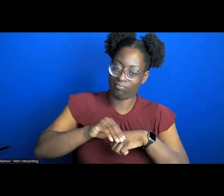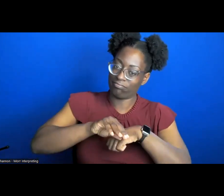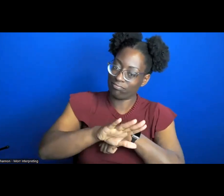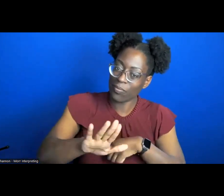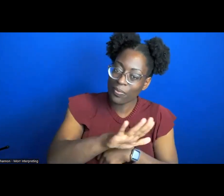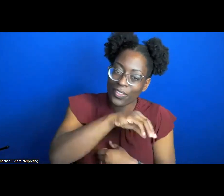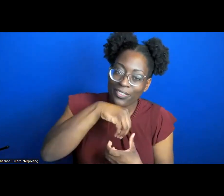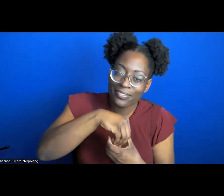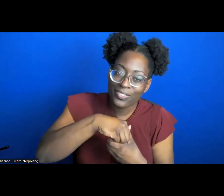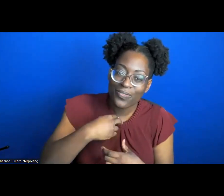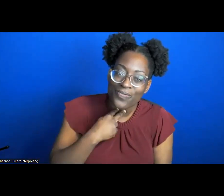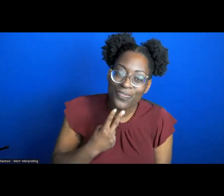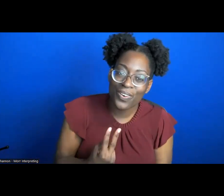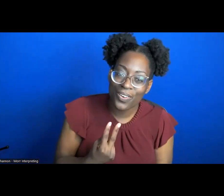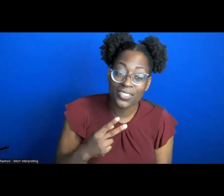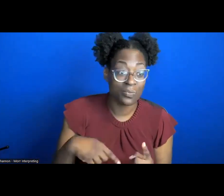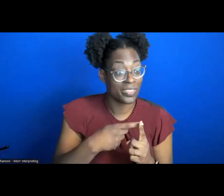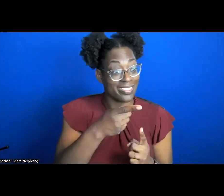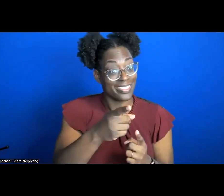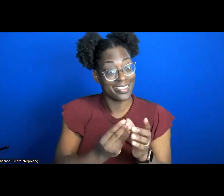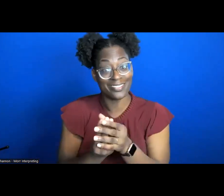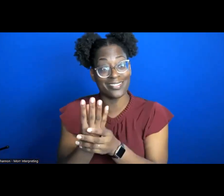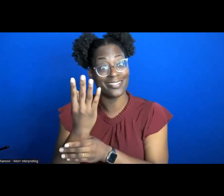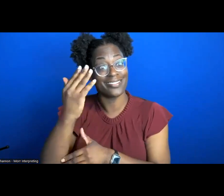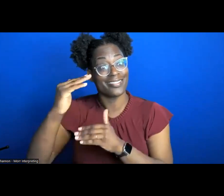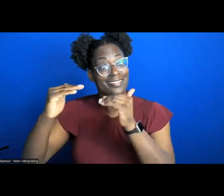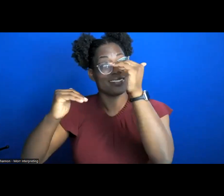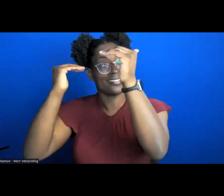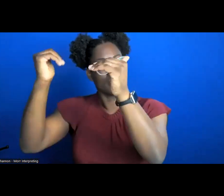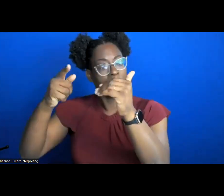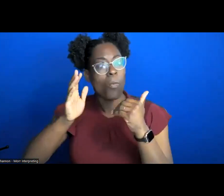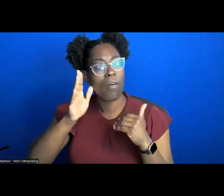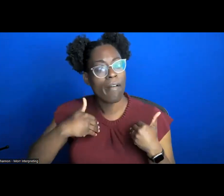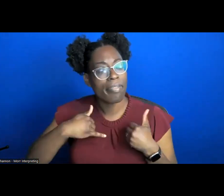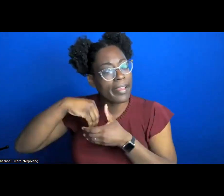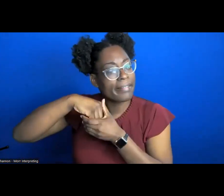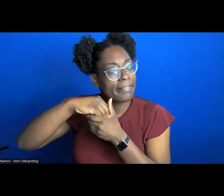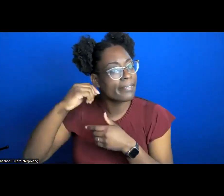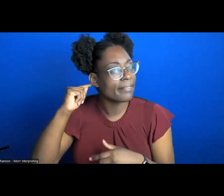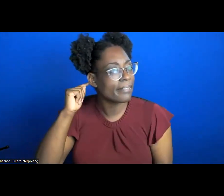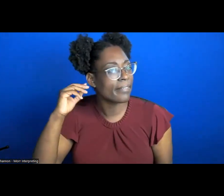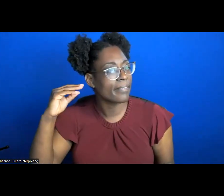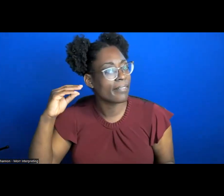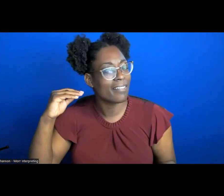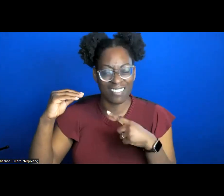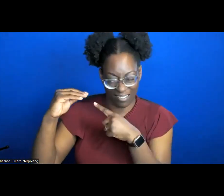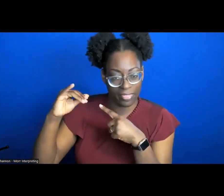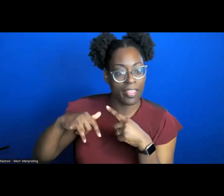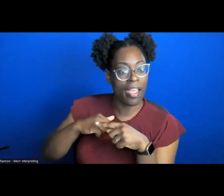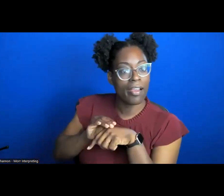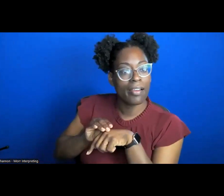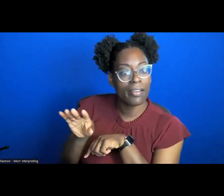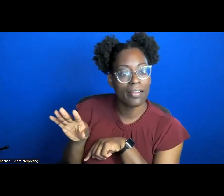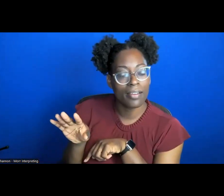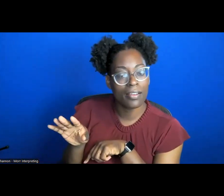own minds as they become adults. So I wanted to share with you a song that I wrote. I had the